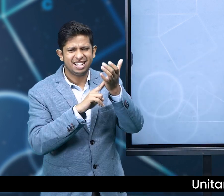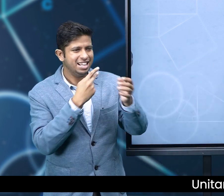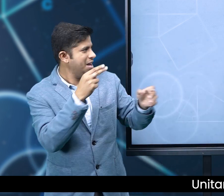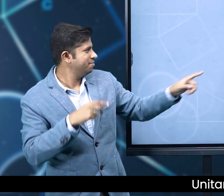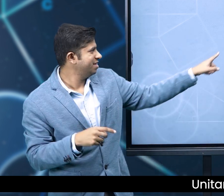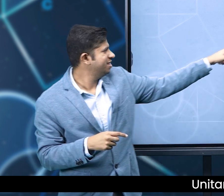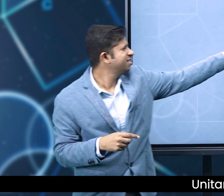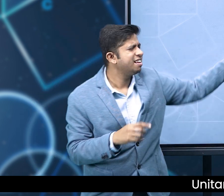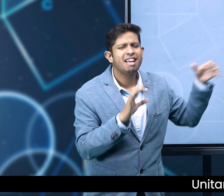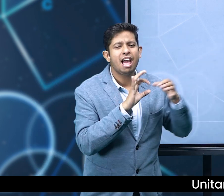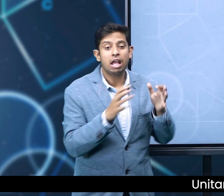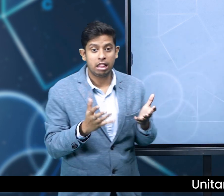unitary method,